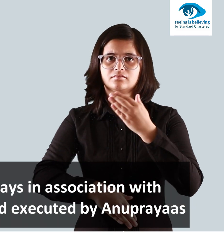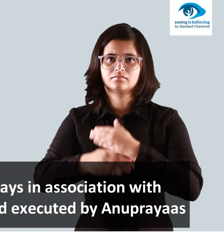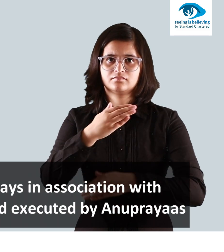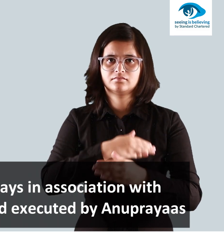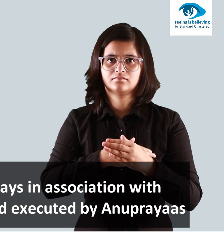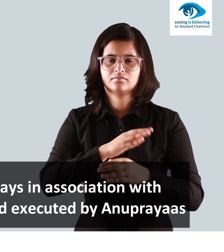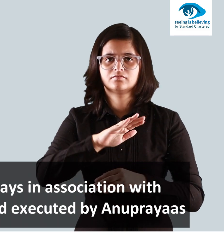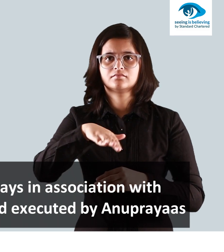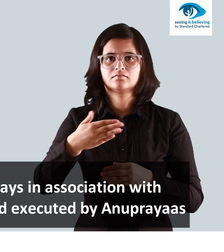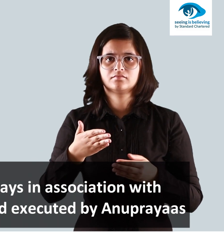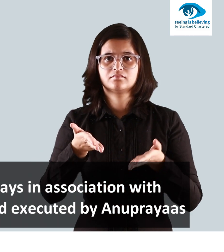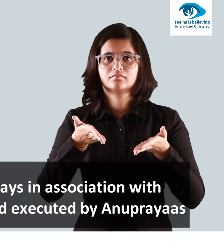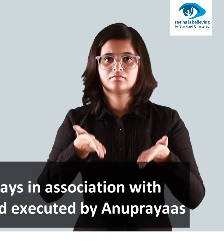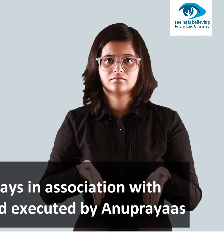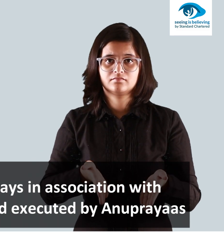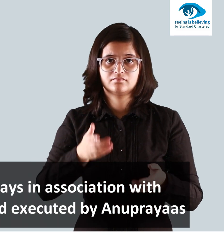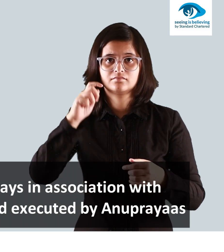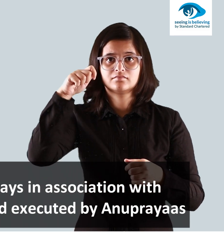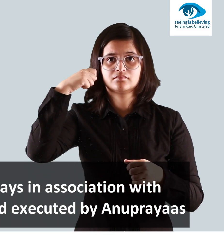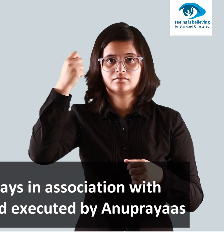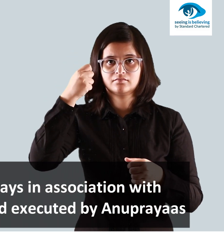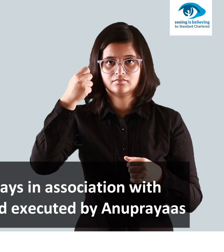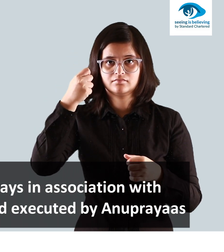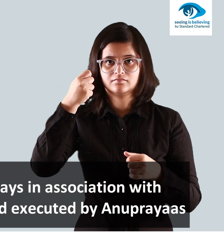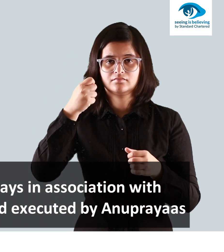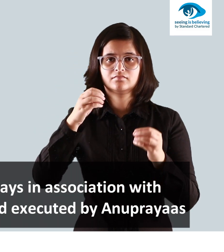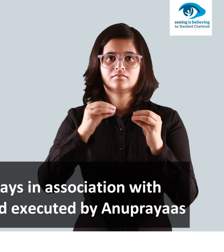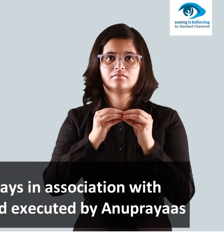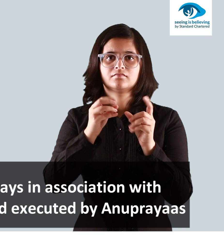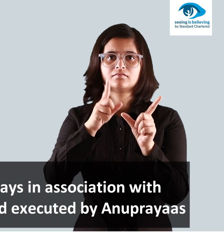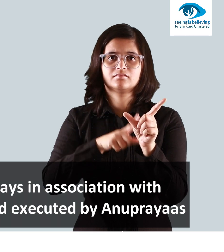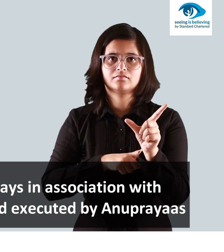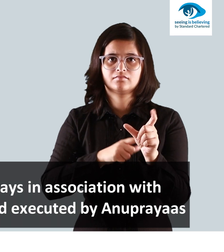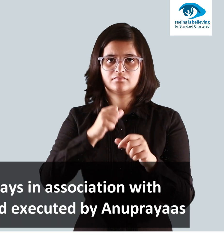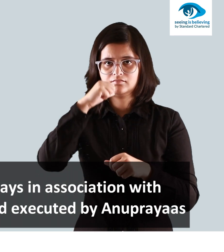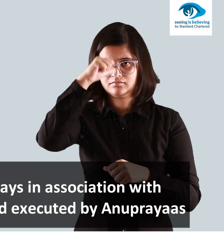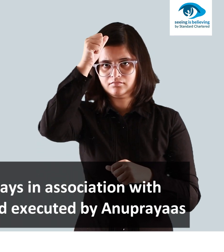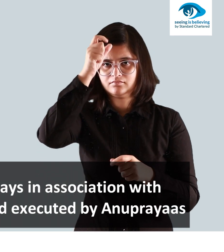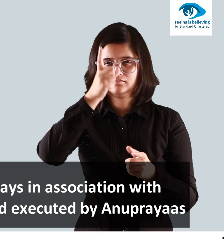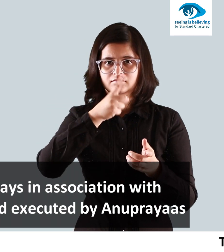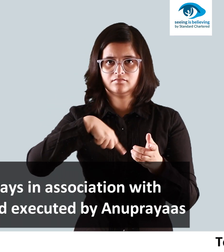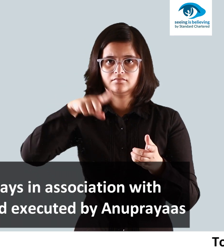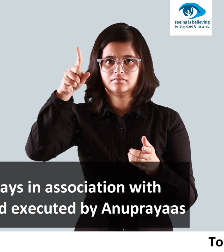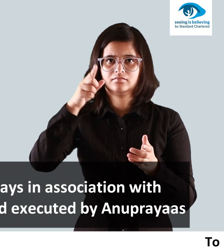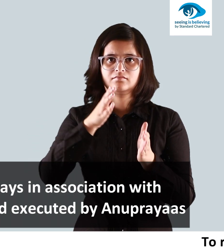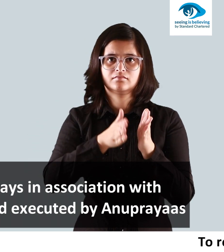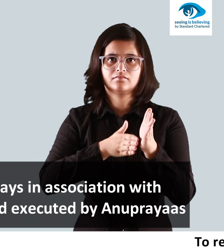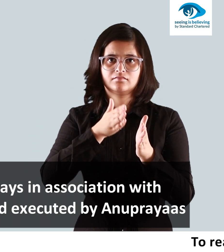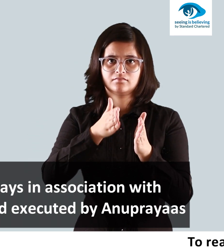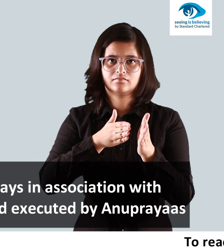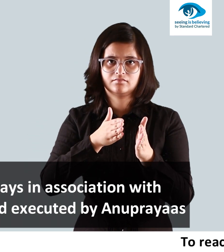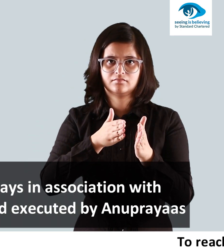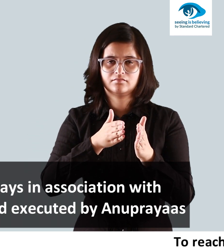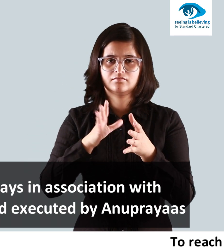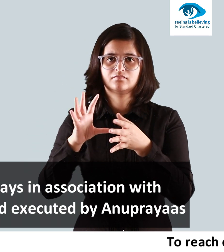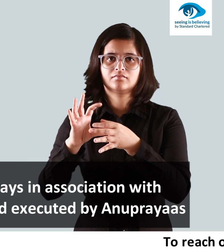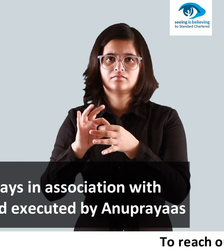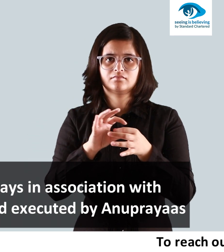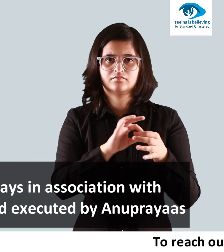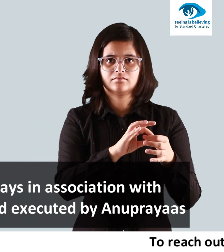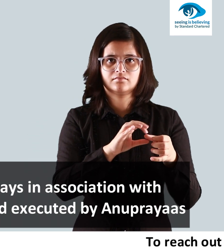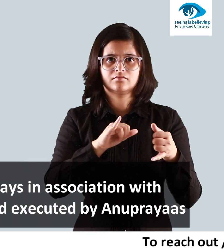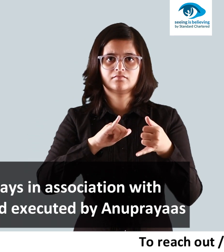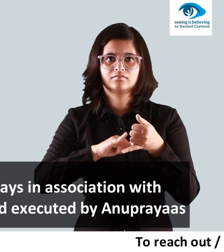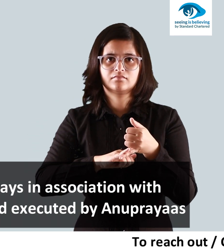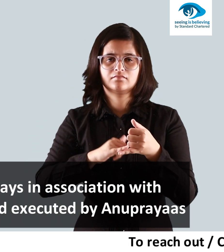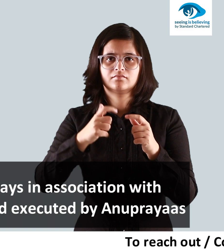including this video, is driven by Indian Railways in association with Standard Chartered Bank